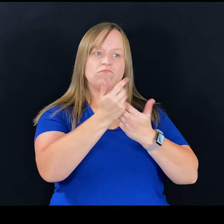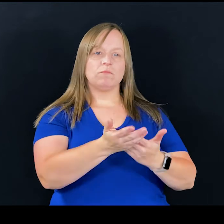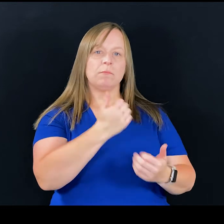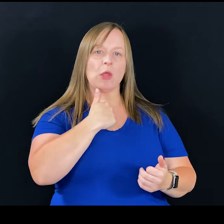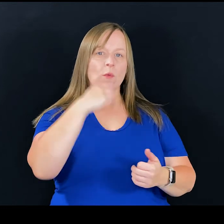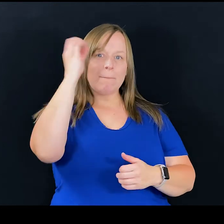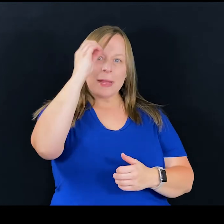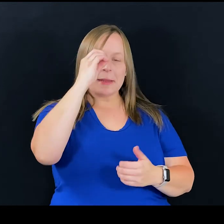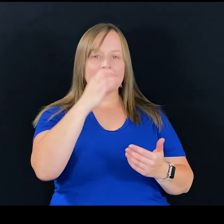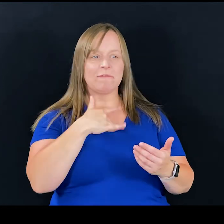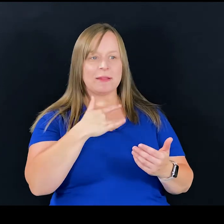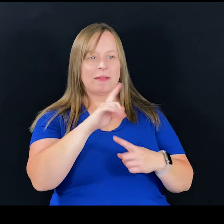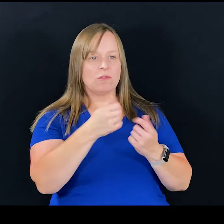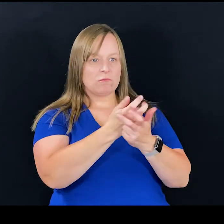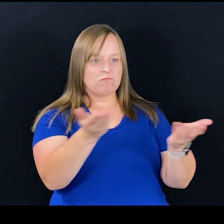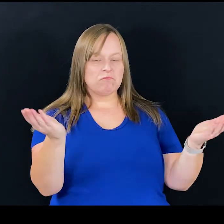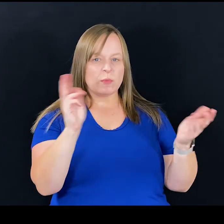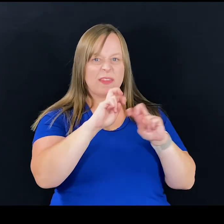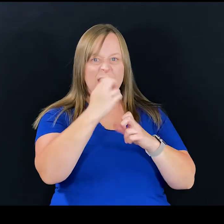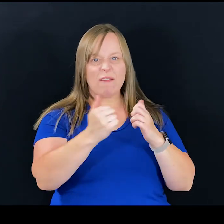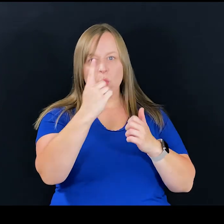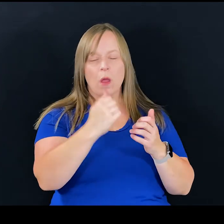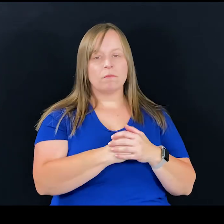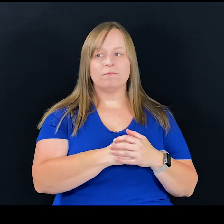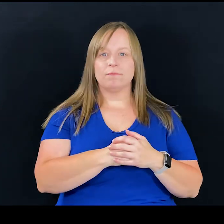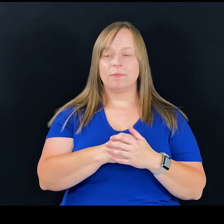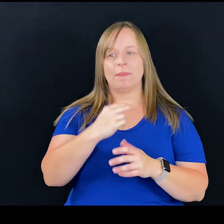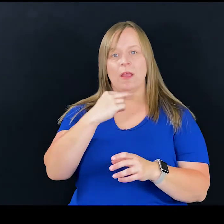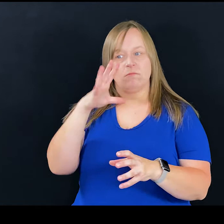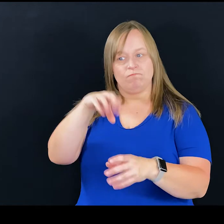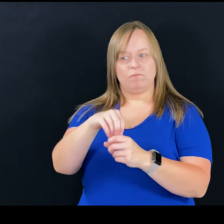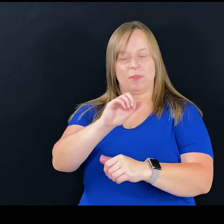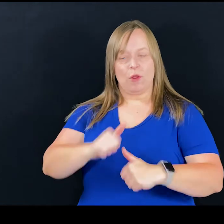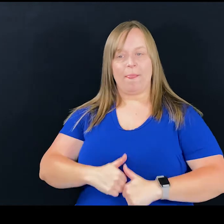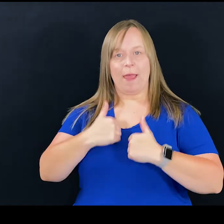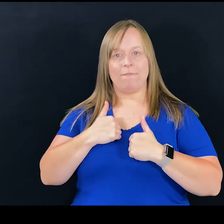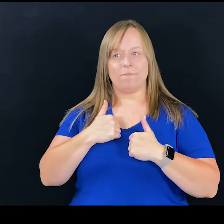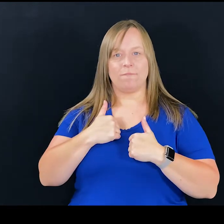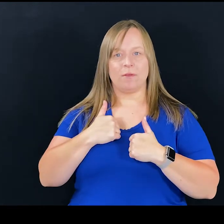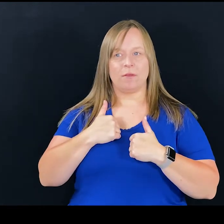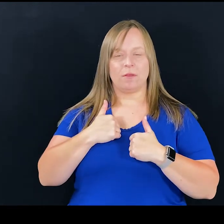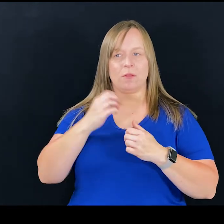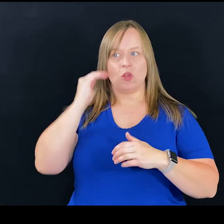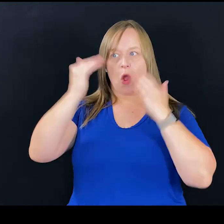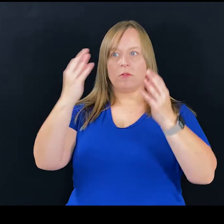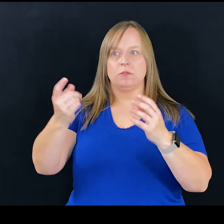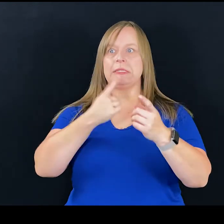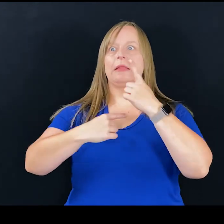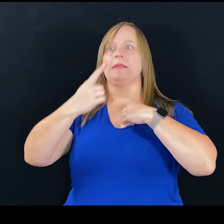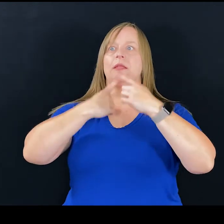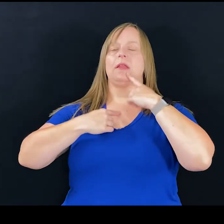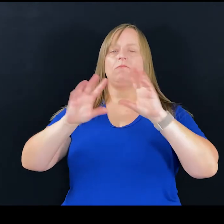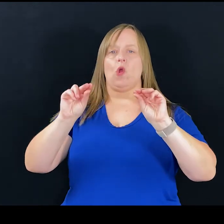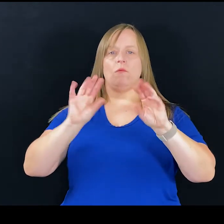share my own opinions with everybody. And they're a voice in their life now. They aren't just having